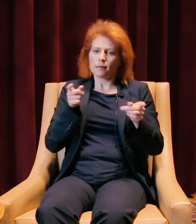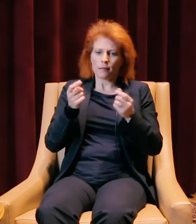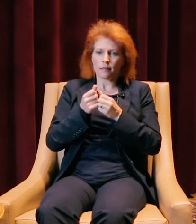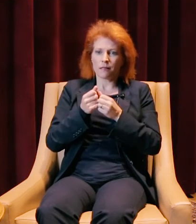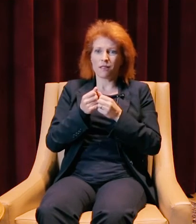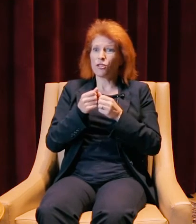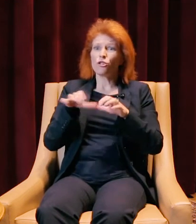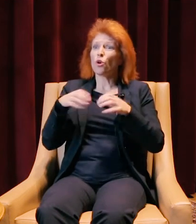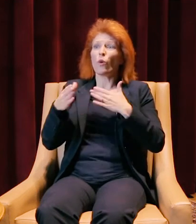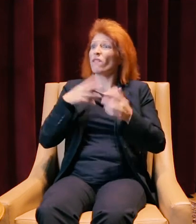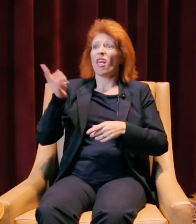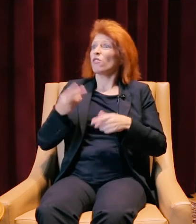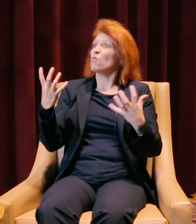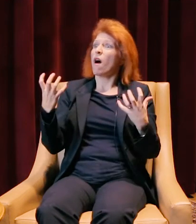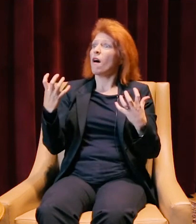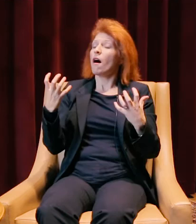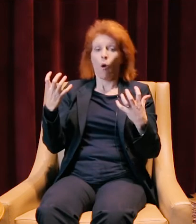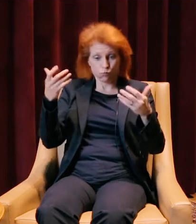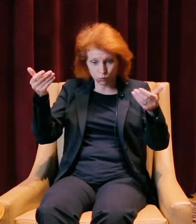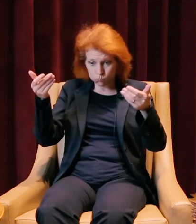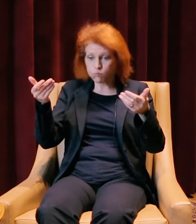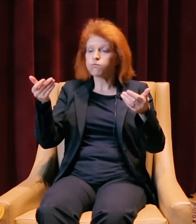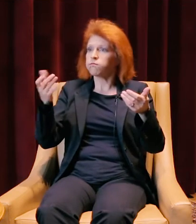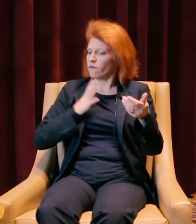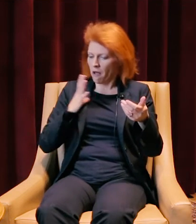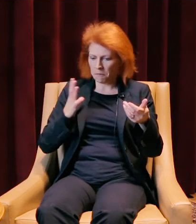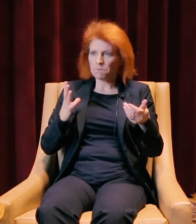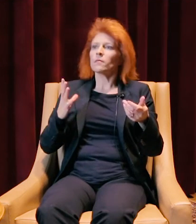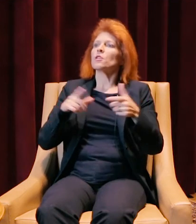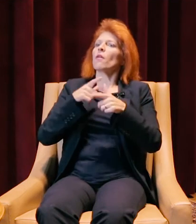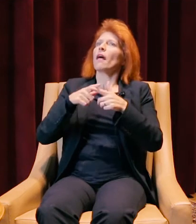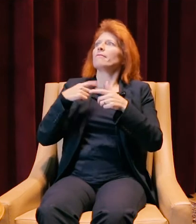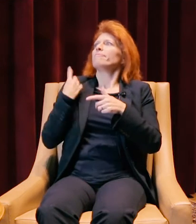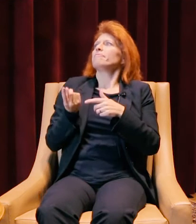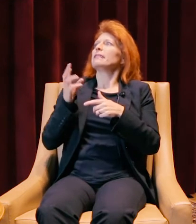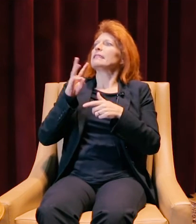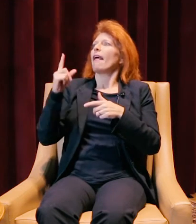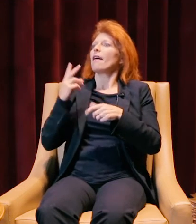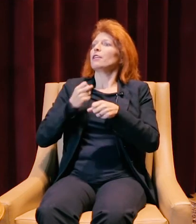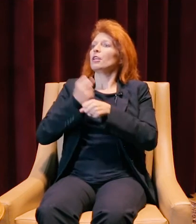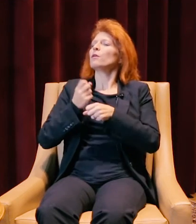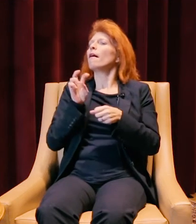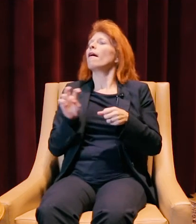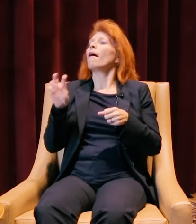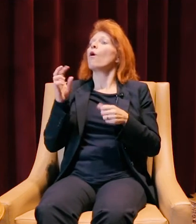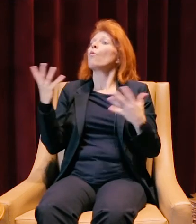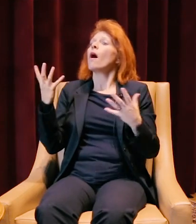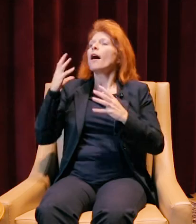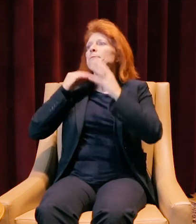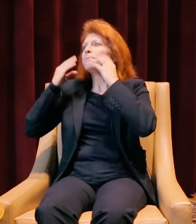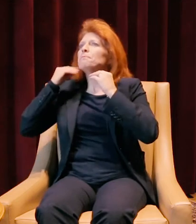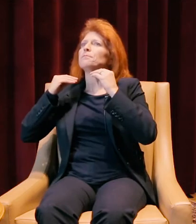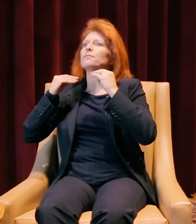do whatever the hell you want. And I did. So I've had a journey for the last 6.5 years where I've been involved